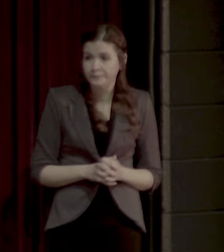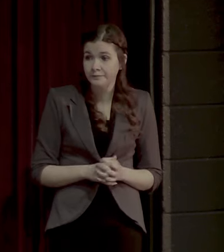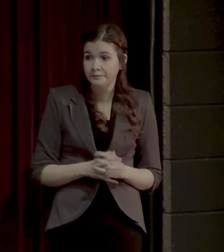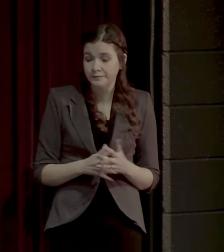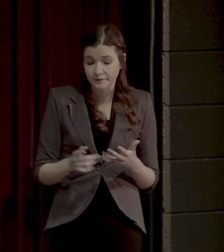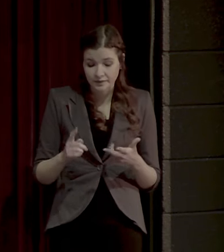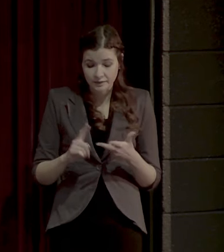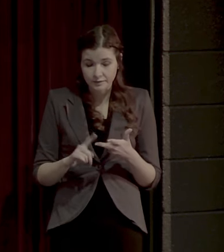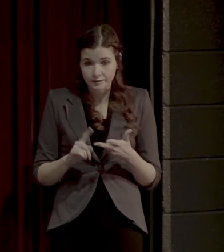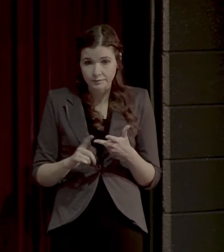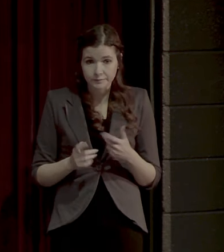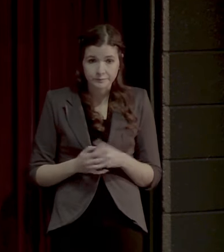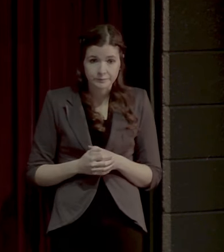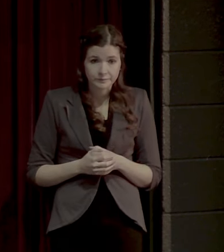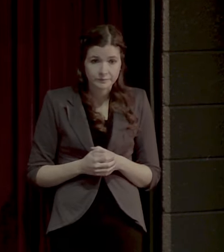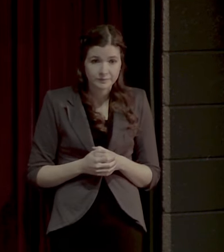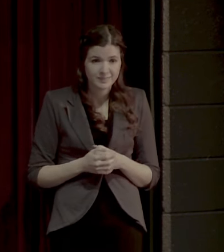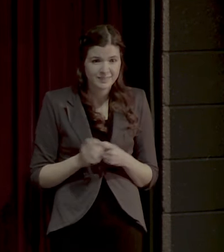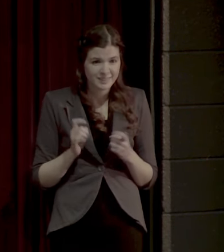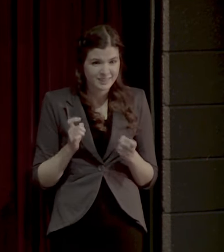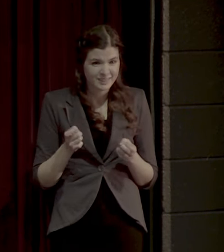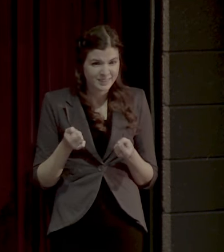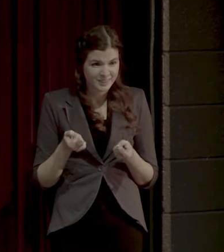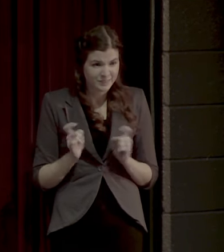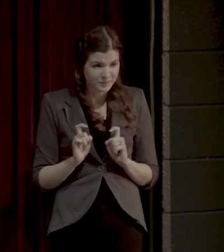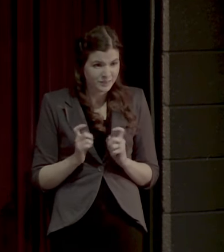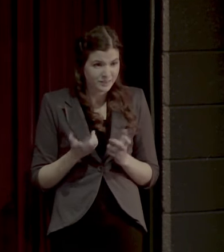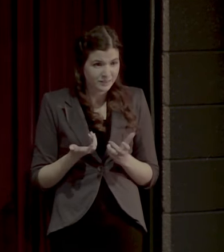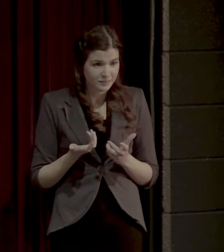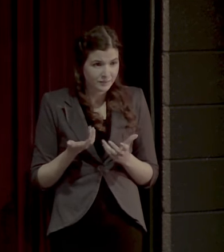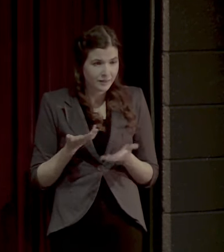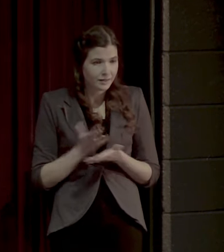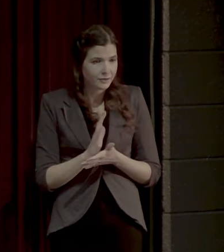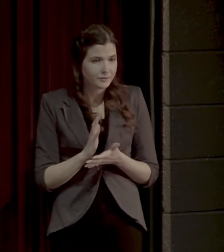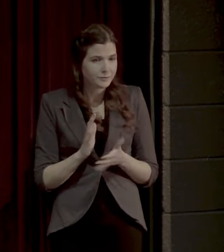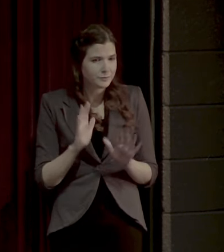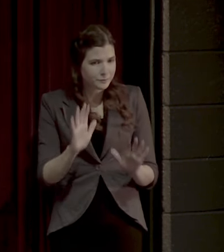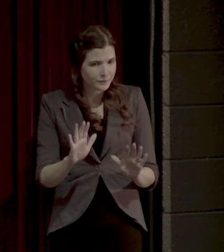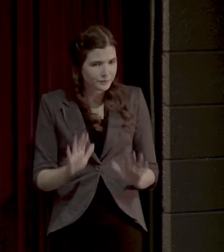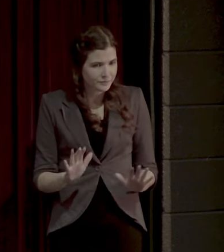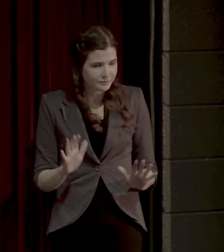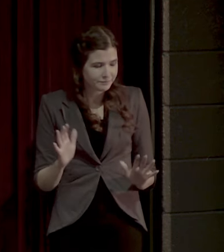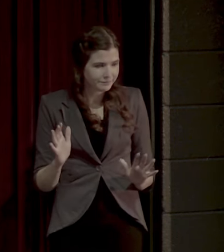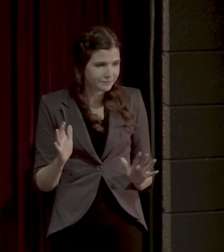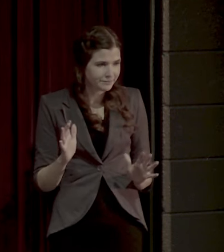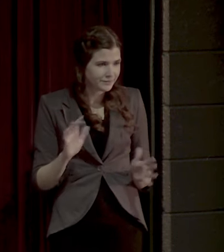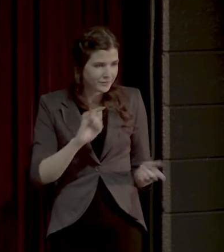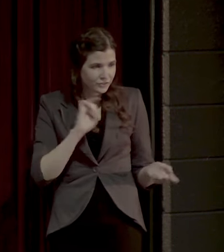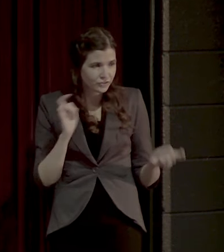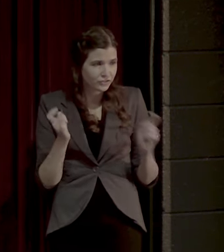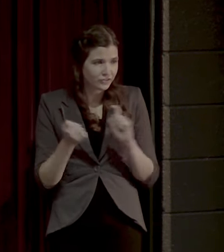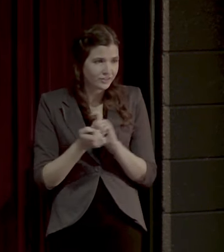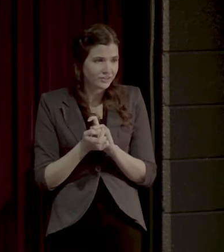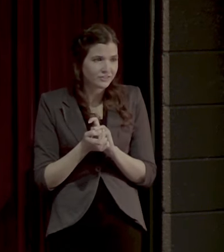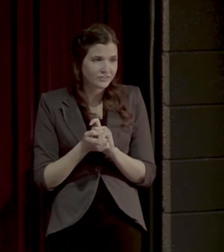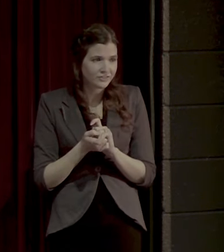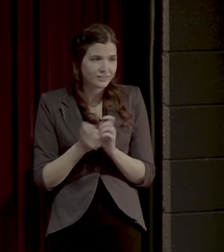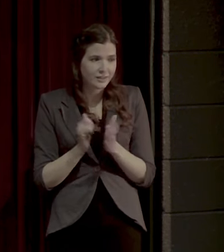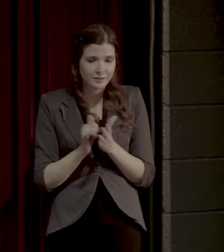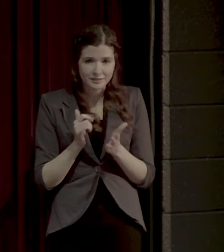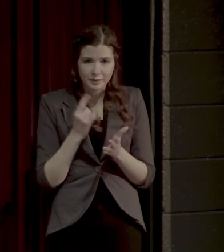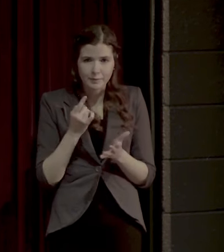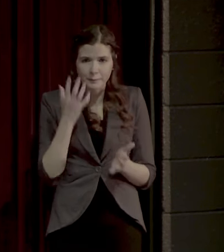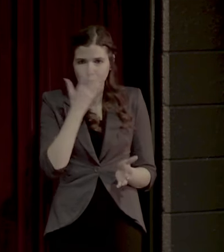And finally, give yourself permission to be magnificent, to be transformed into that